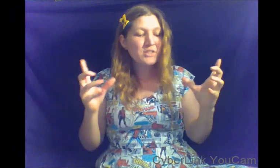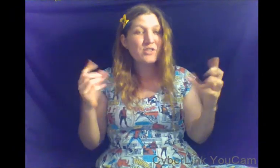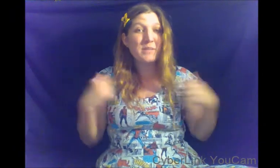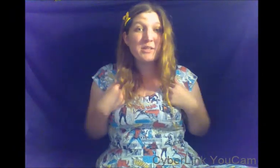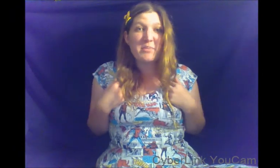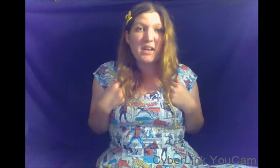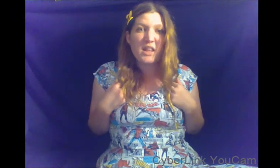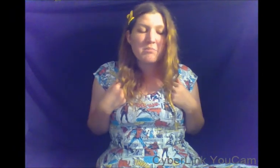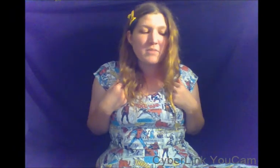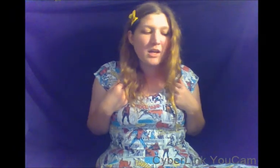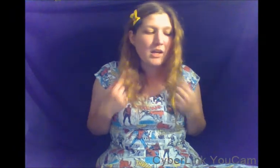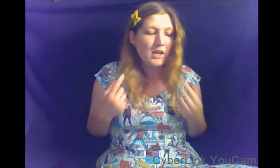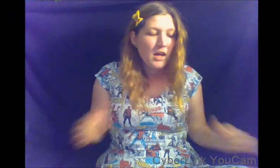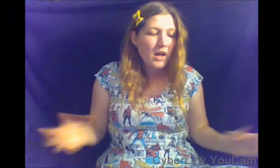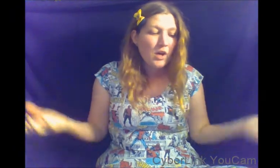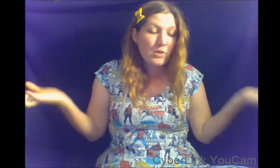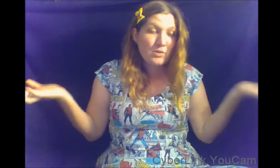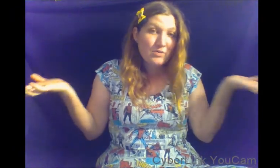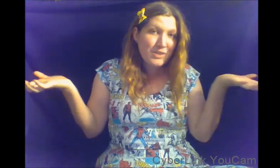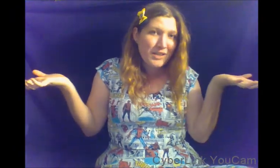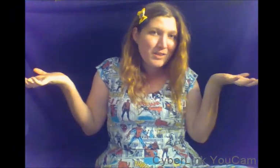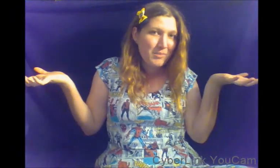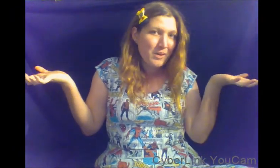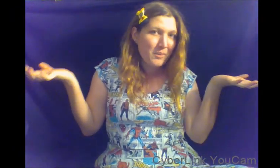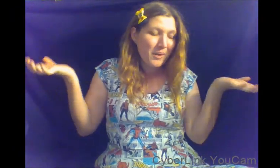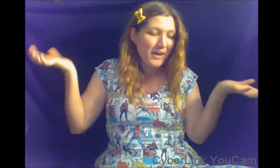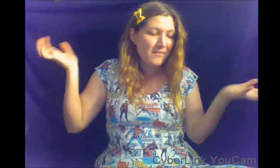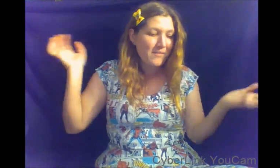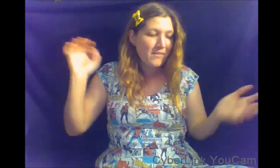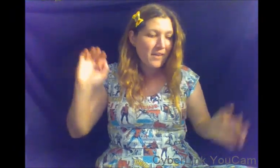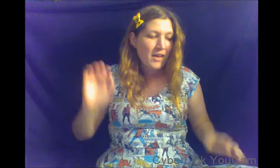screamed you're better than me. Who's really the better one?